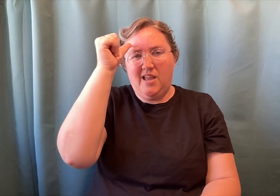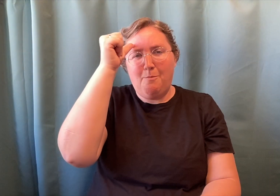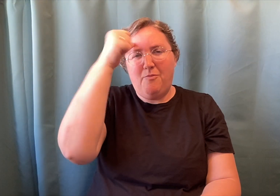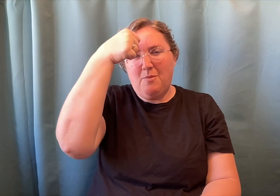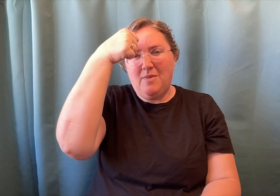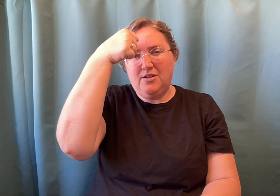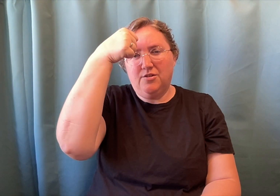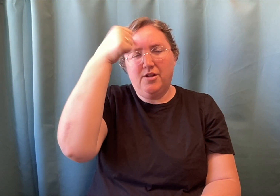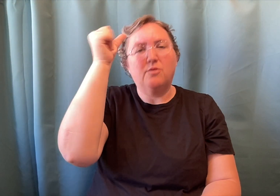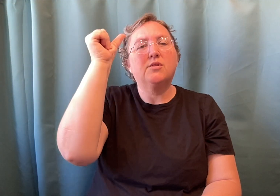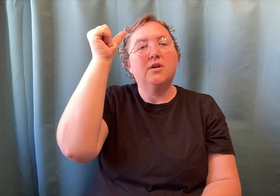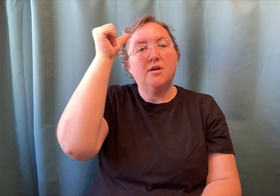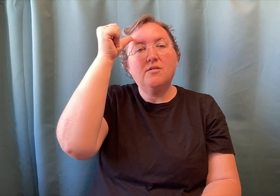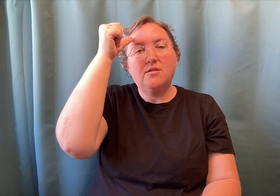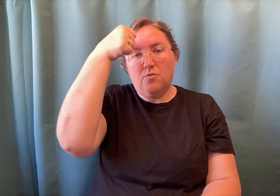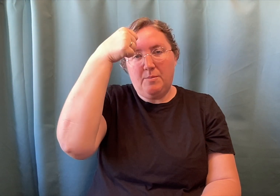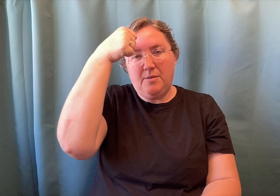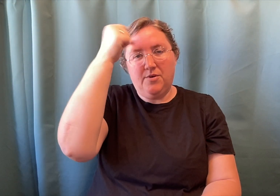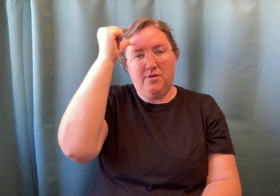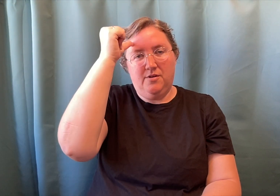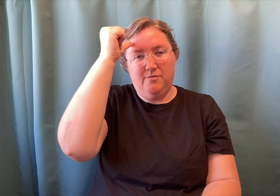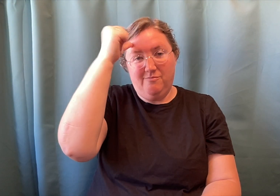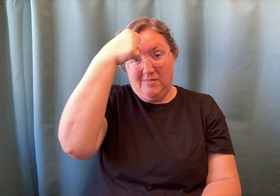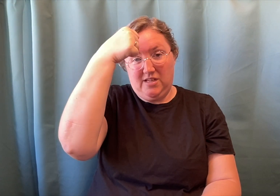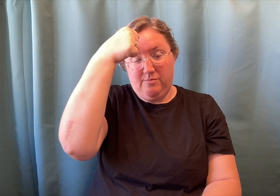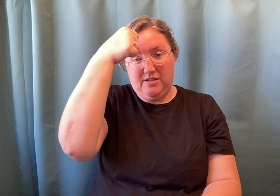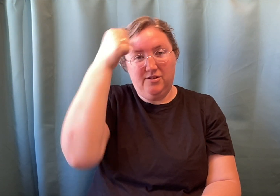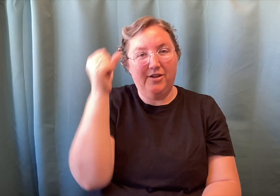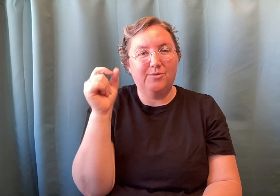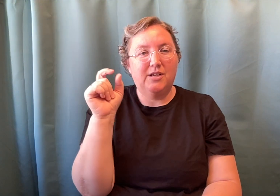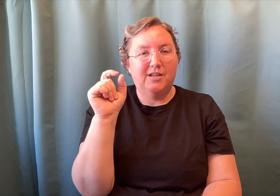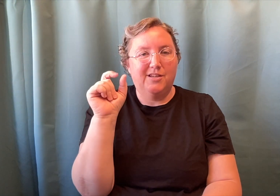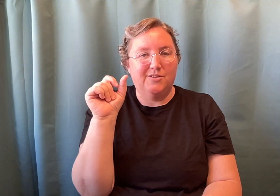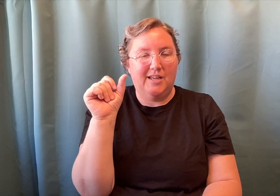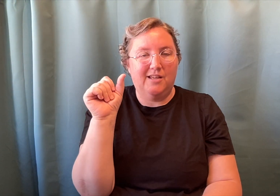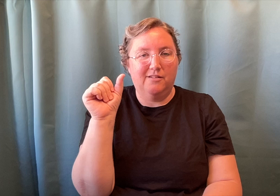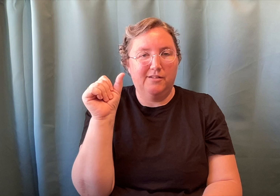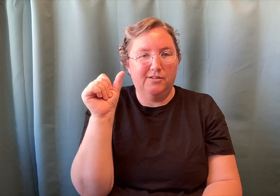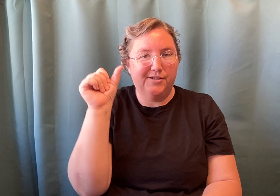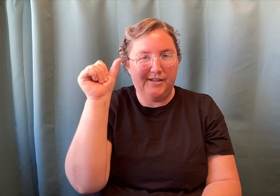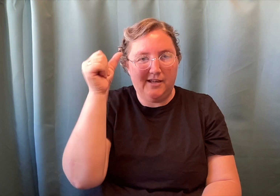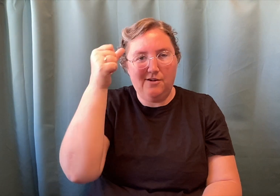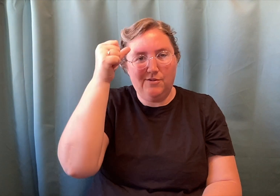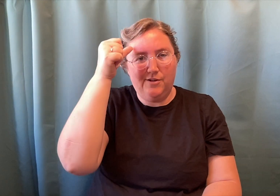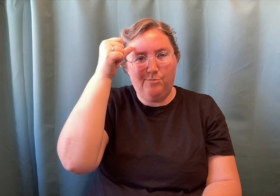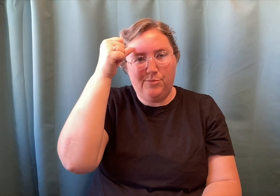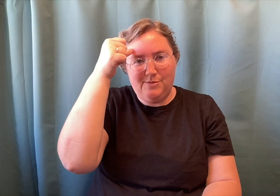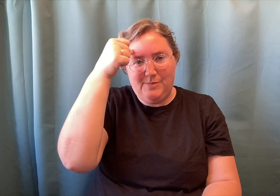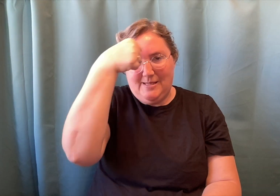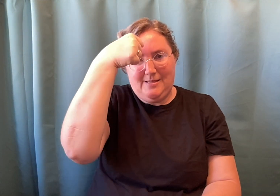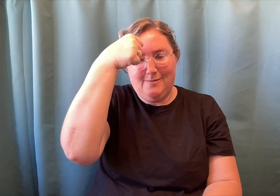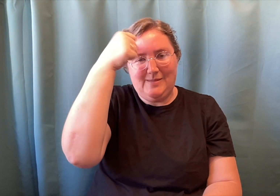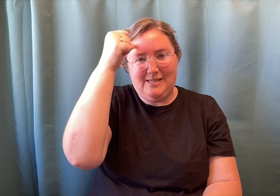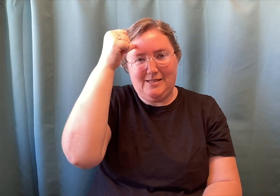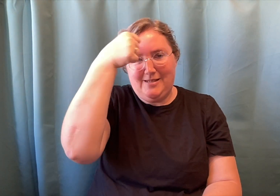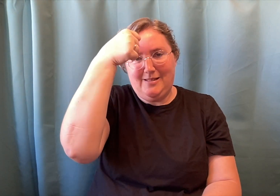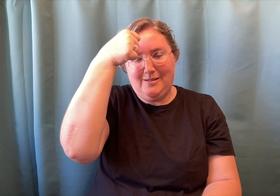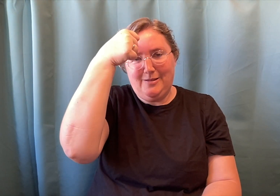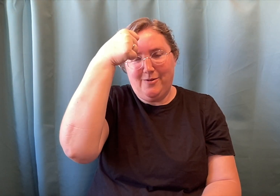And the mental note. Remember, make a mental note. You're taking a little sticky or a little push pin and you're making a little note on